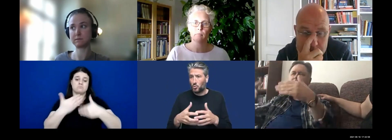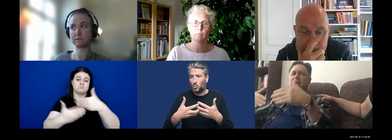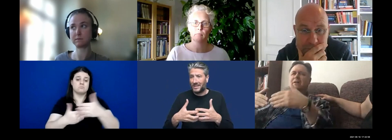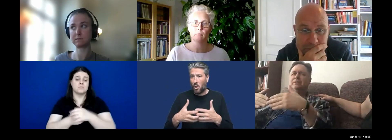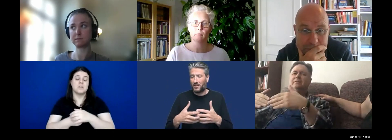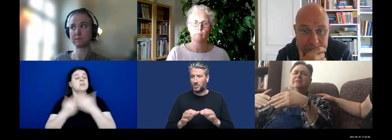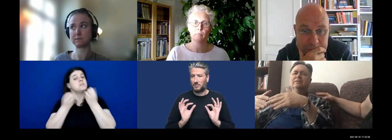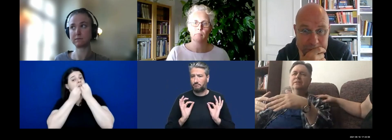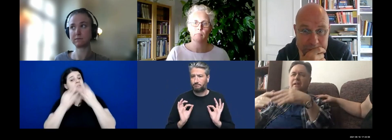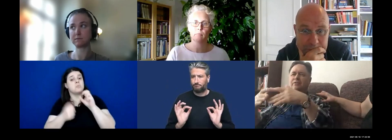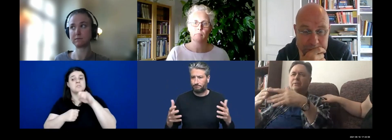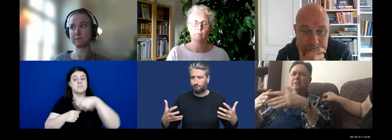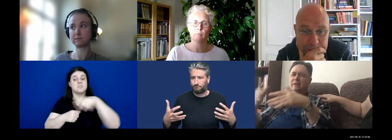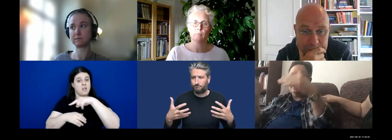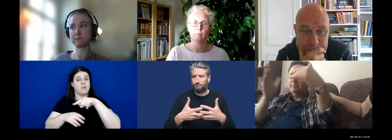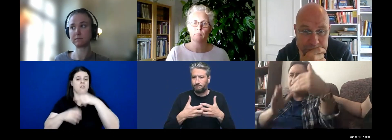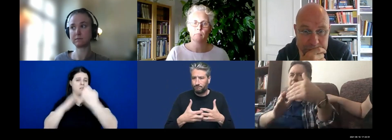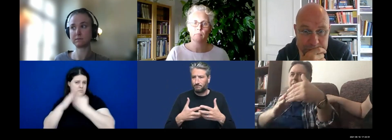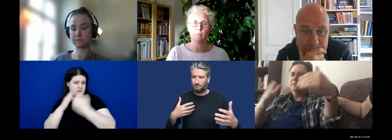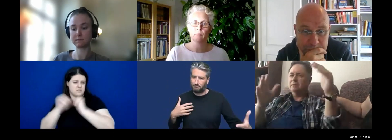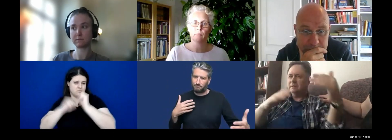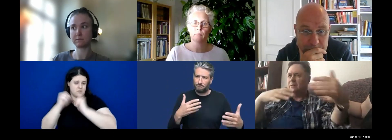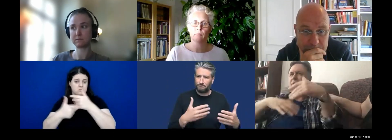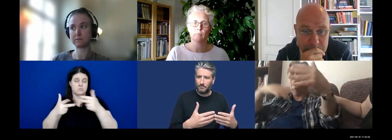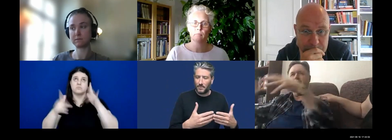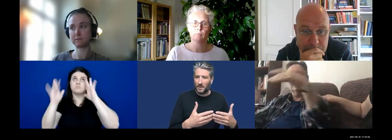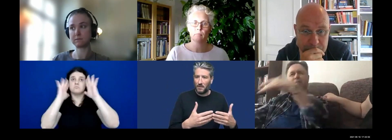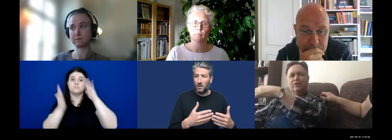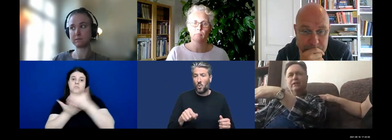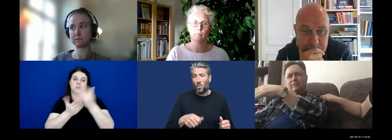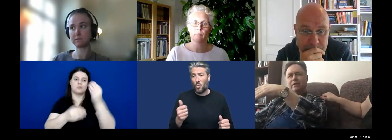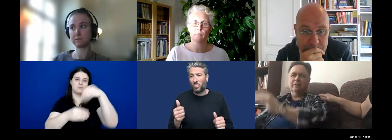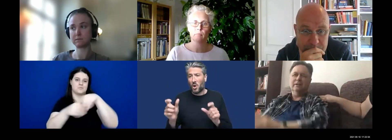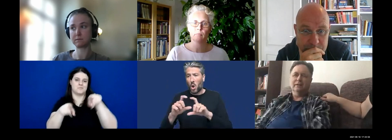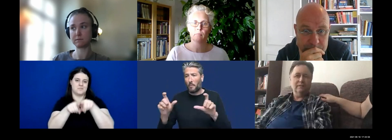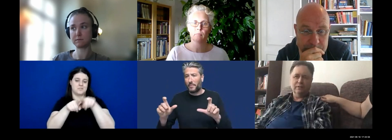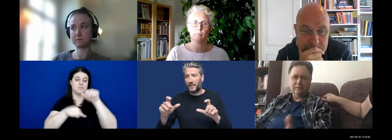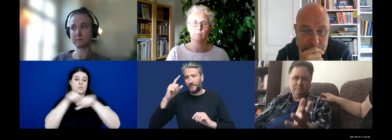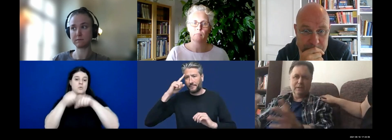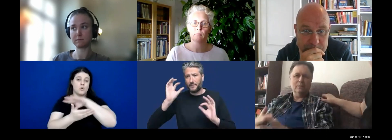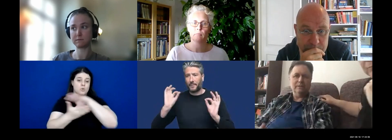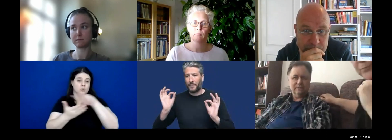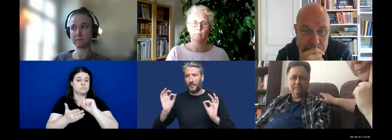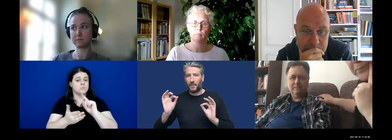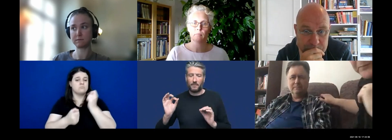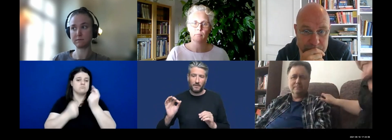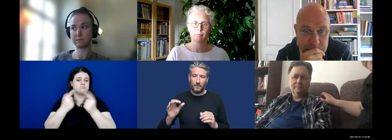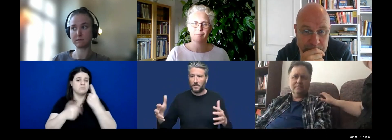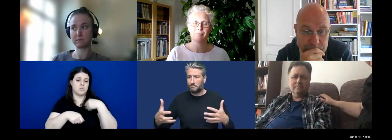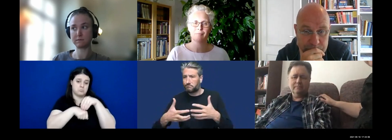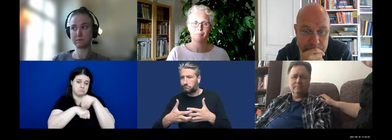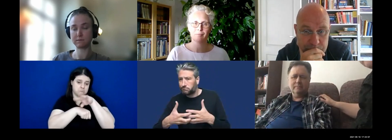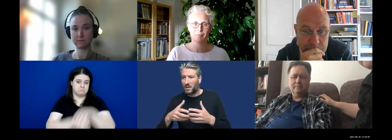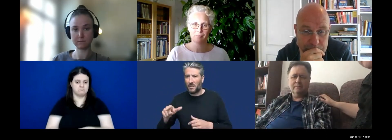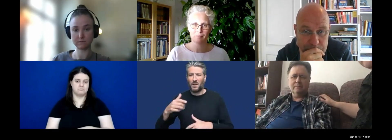if manufacturers can consider the end user at the beginning so they don't have to change everything at the end. That's really my comment.